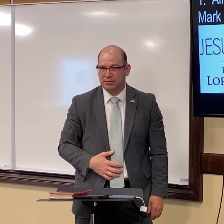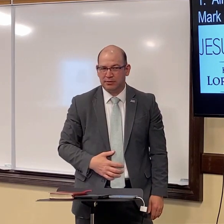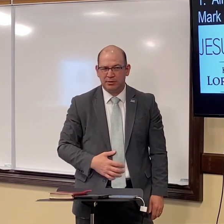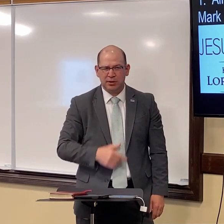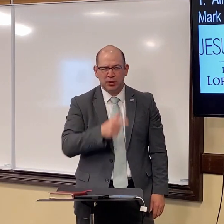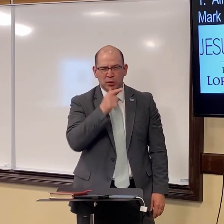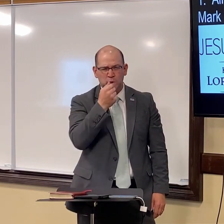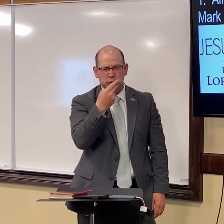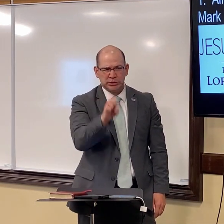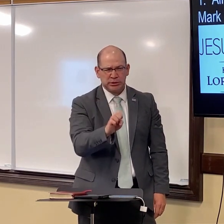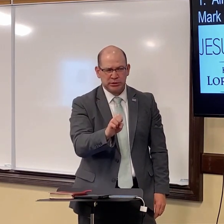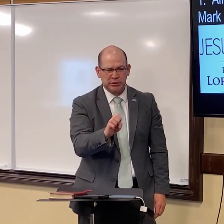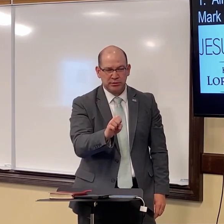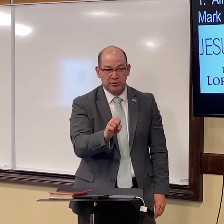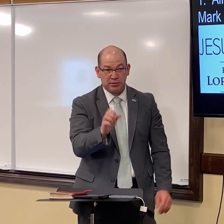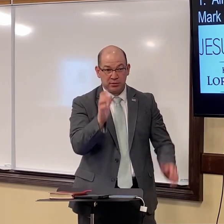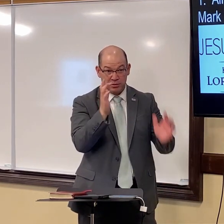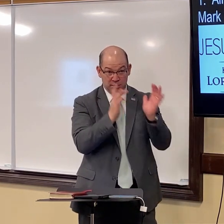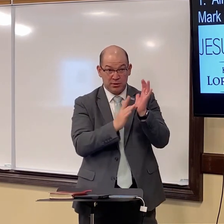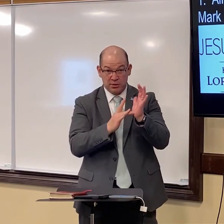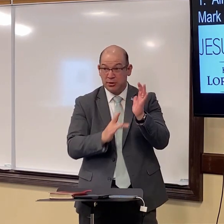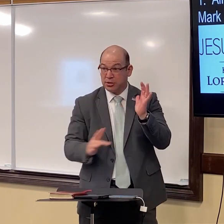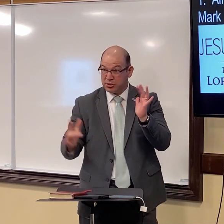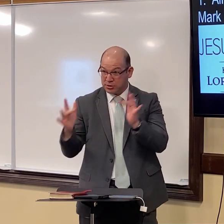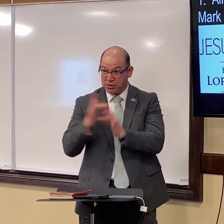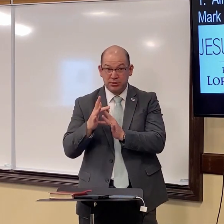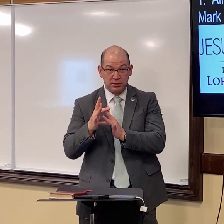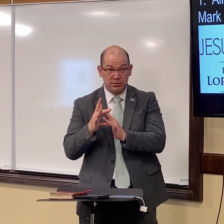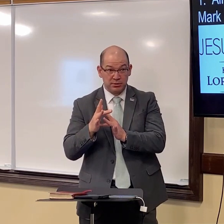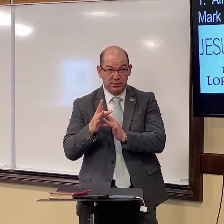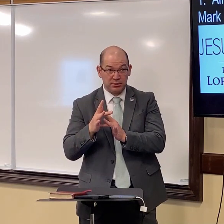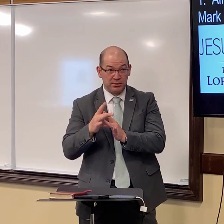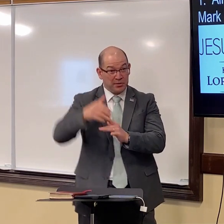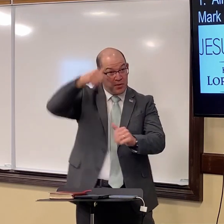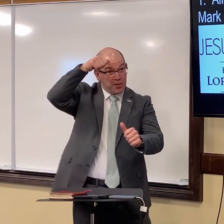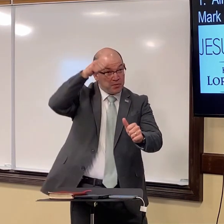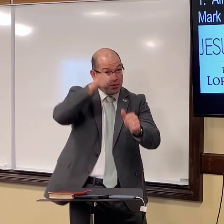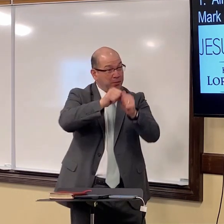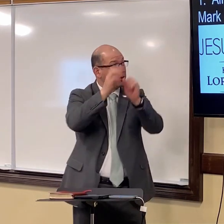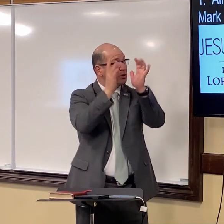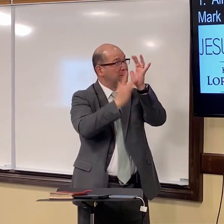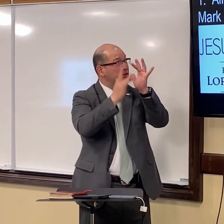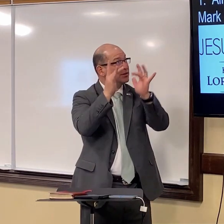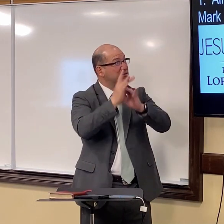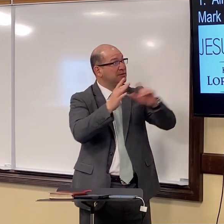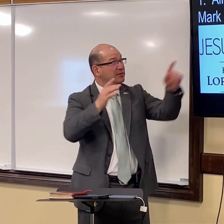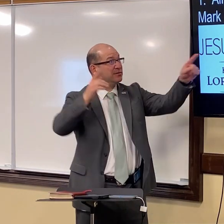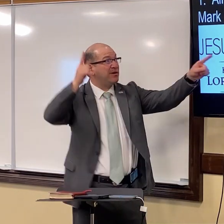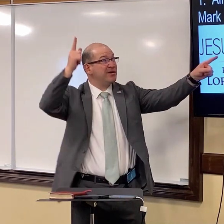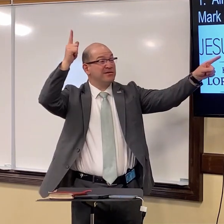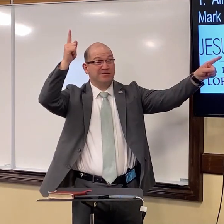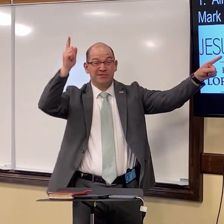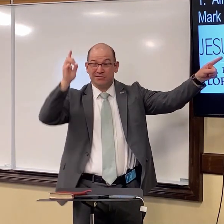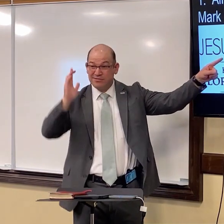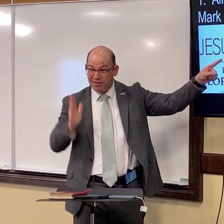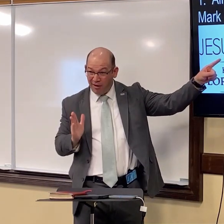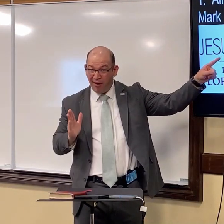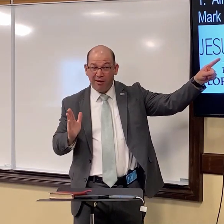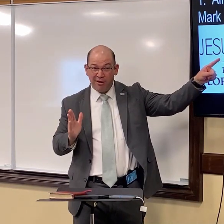said, who is the He? The He this verse is speaking of is Jesus. Remember, Jesus Christ, He